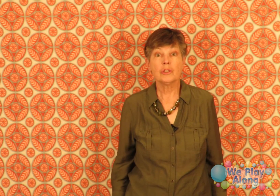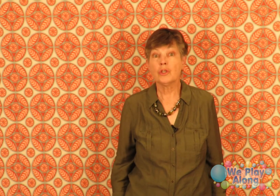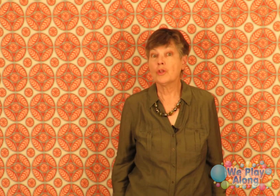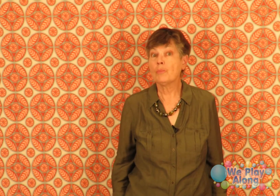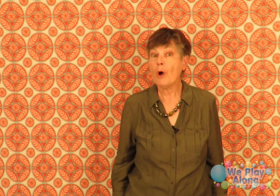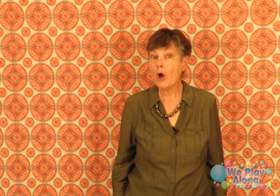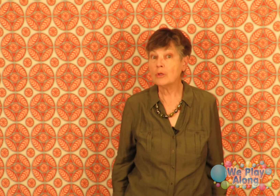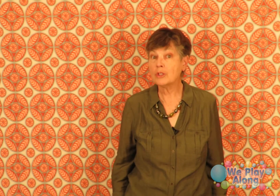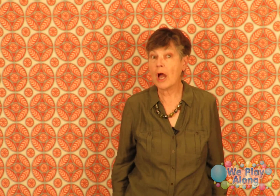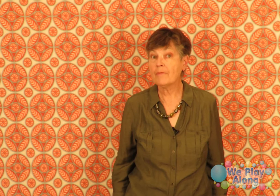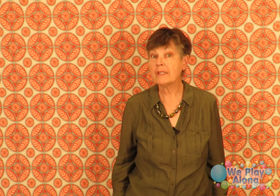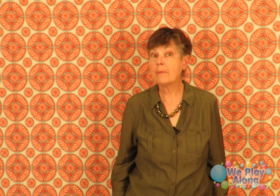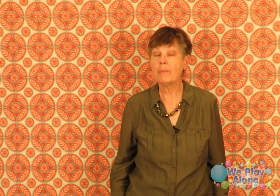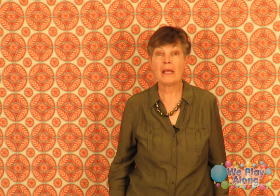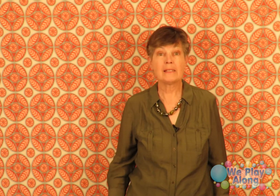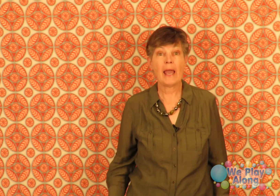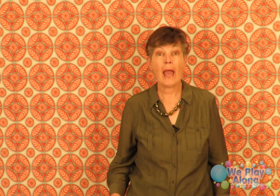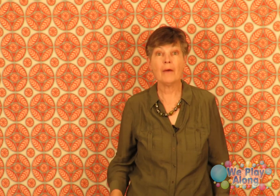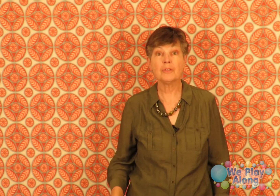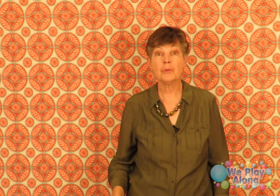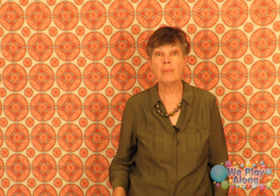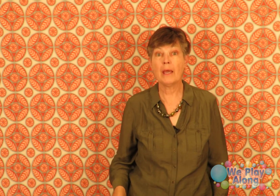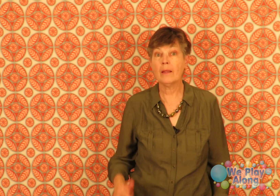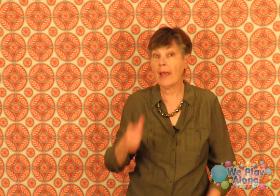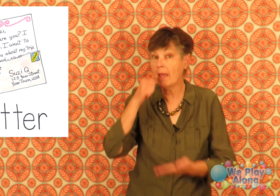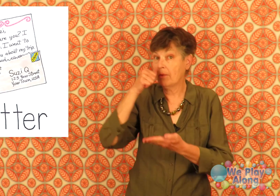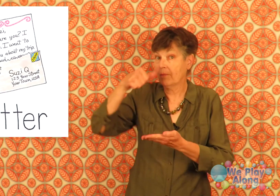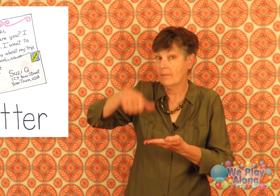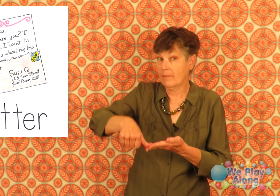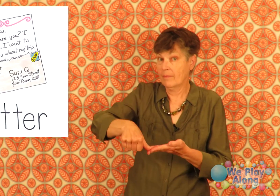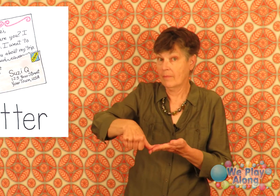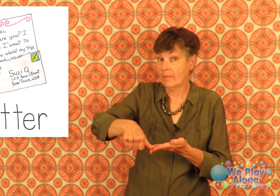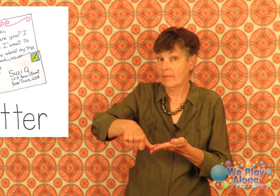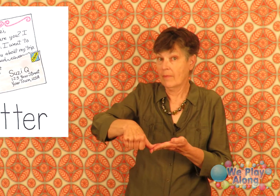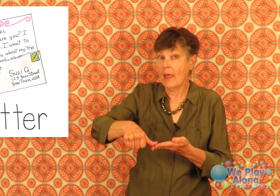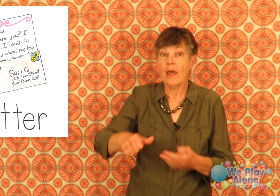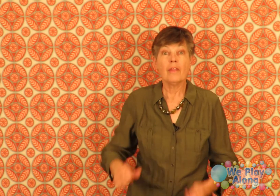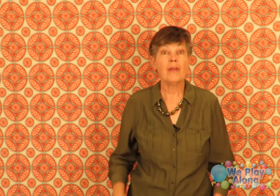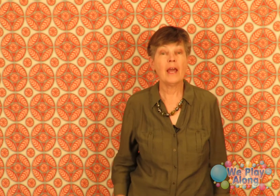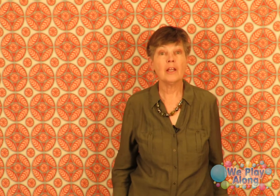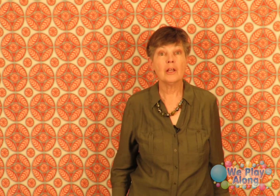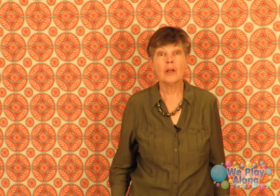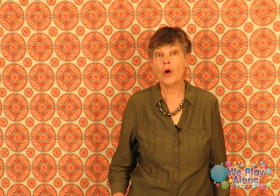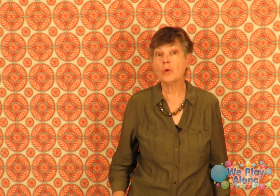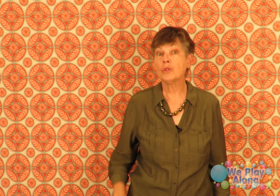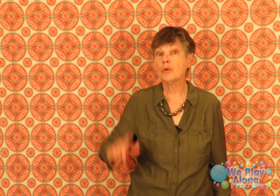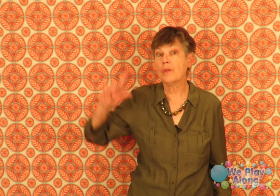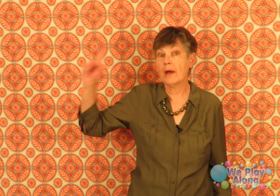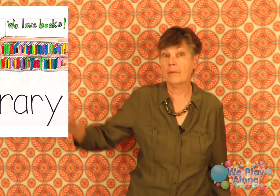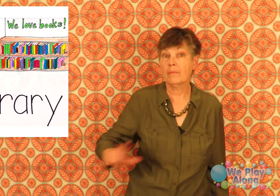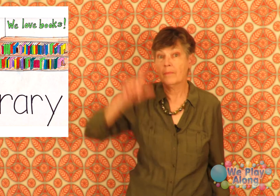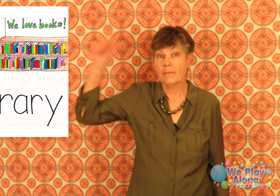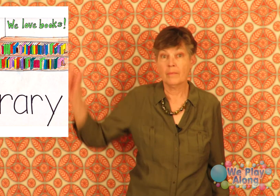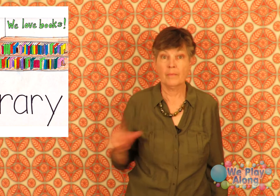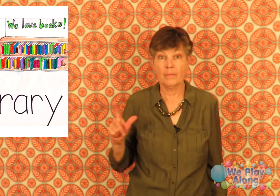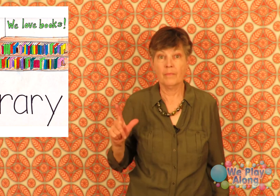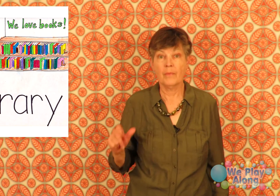to the post office, because I have to mail a, then go to the,